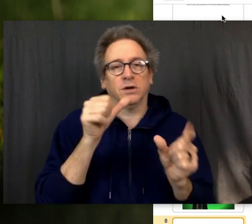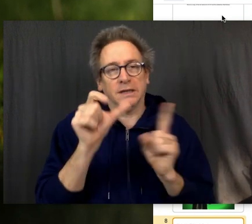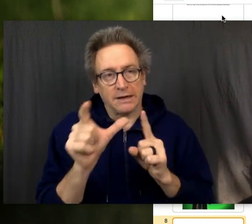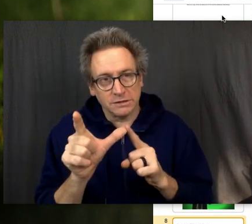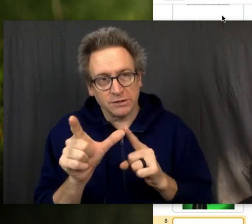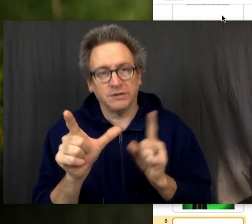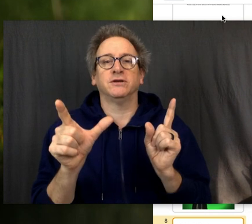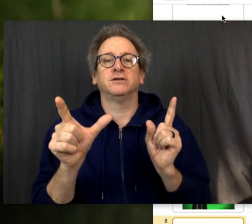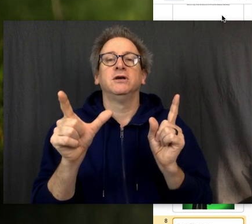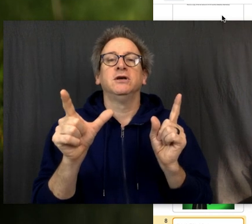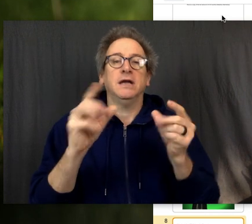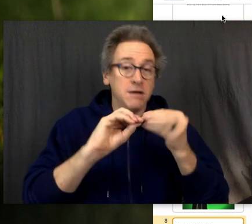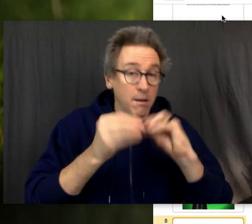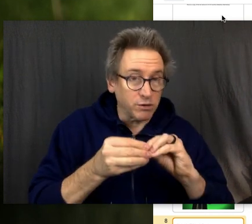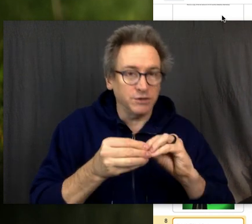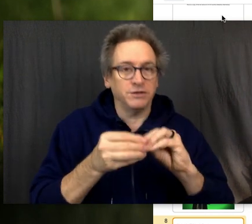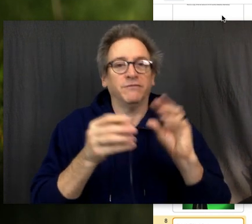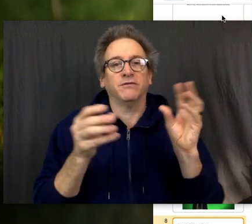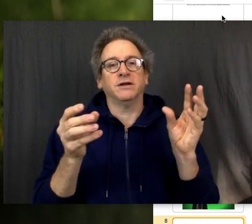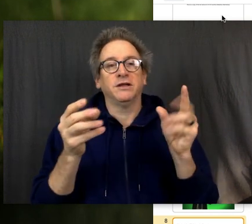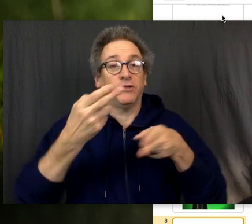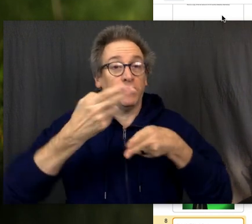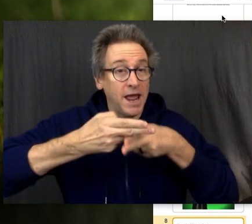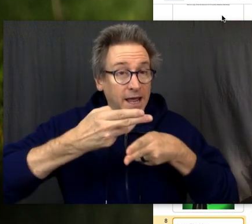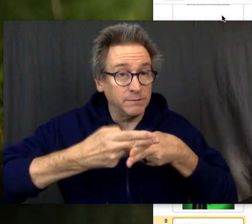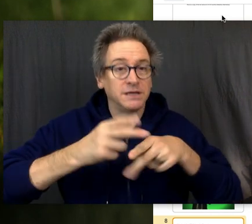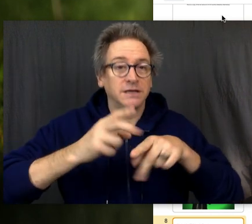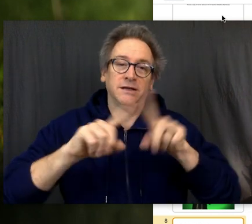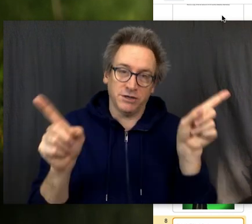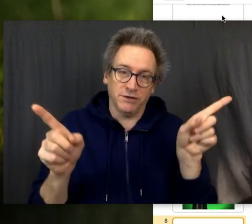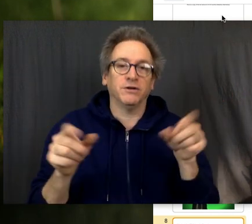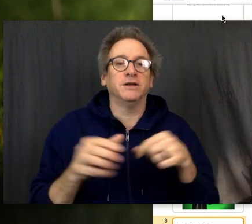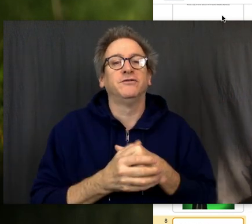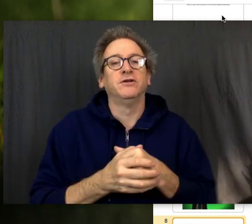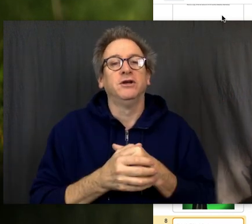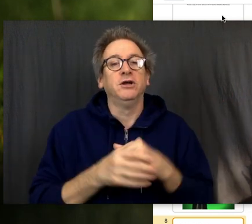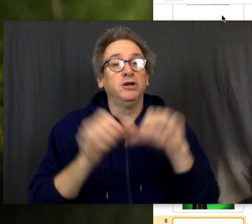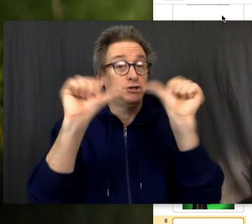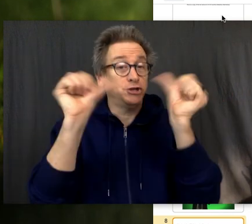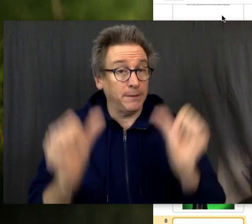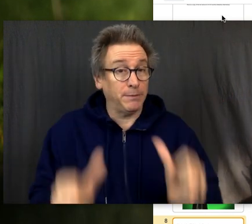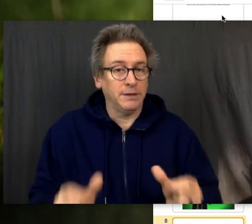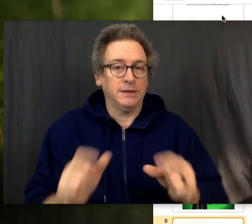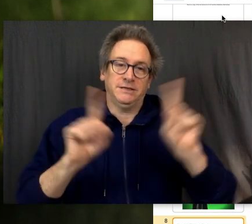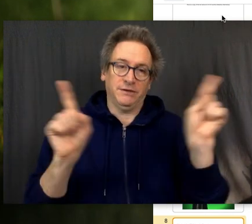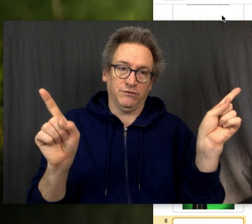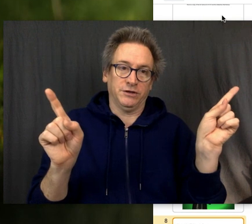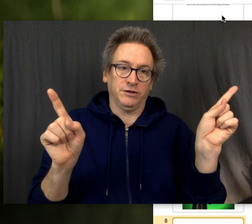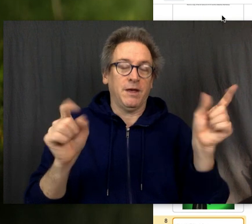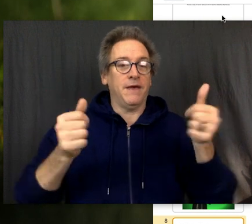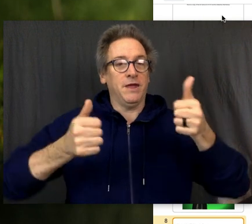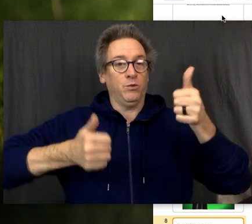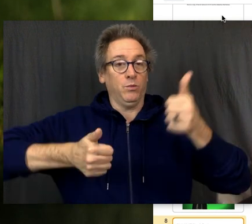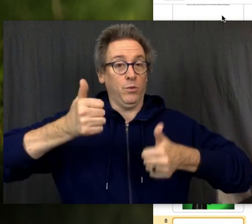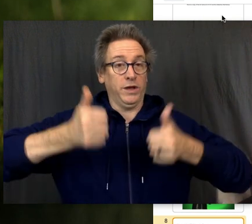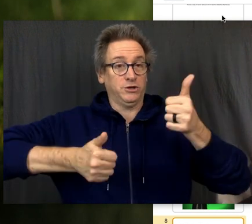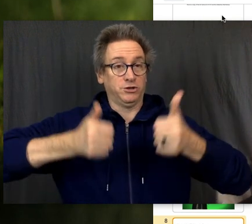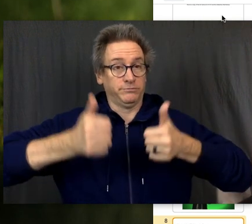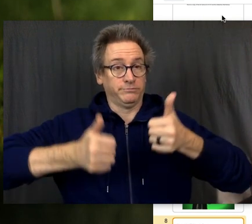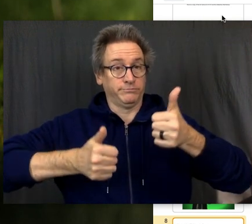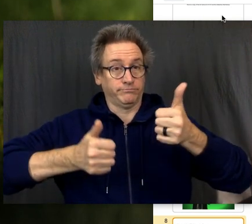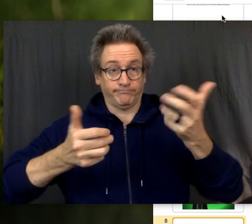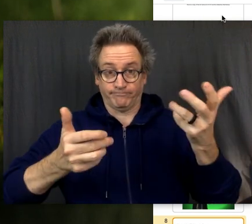or letters are different. Numbers are different. Their names are different. Shape, different. And then